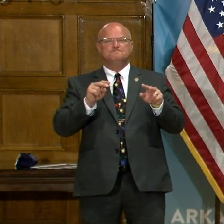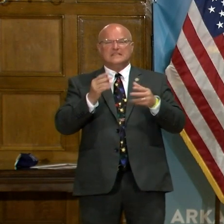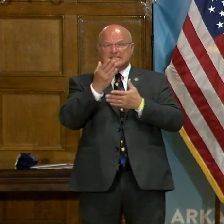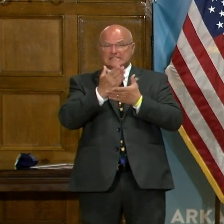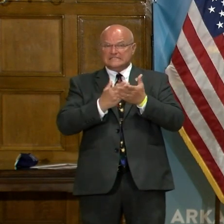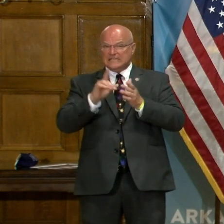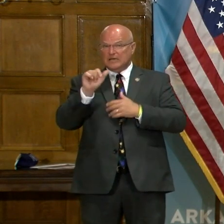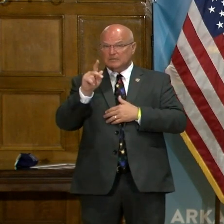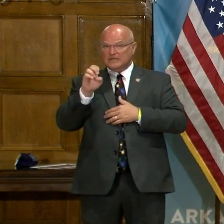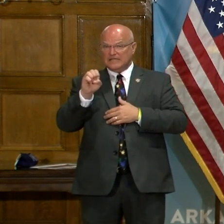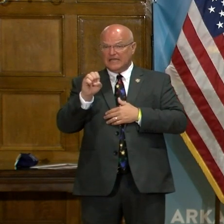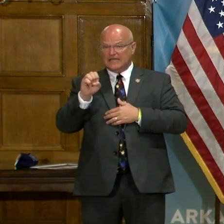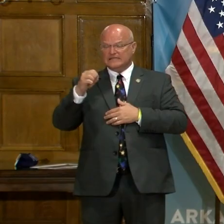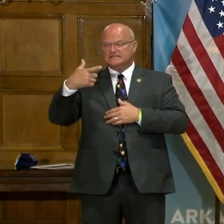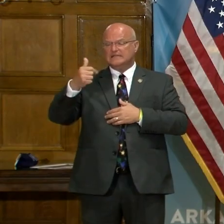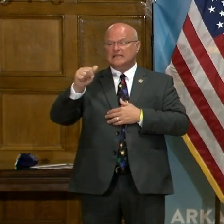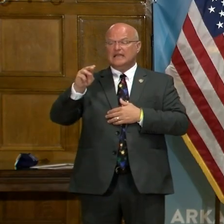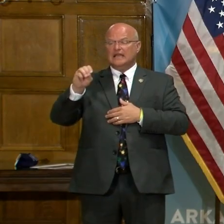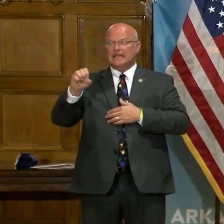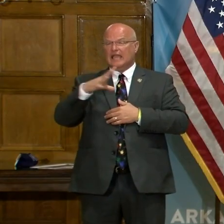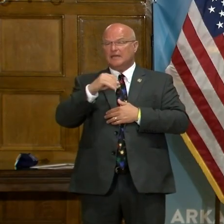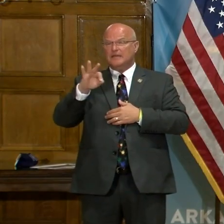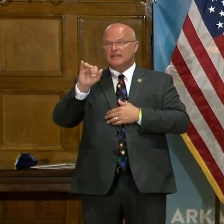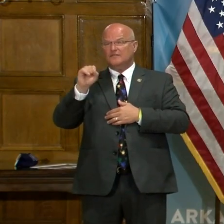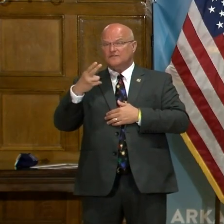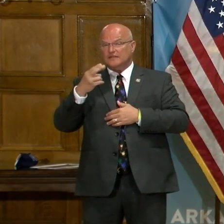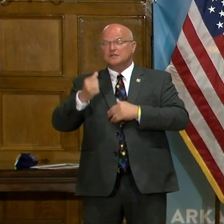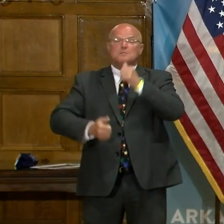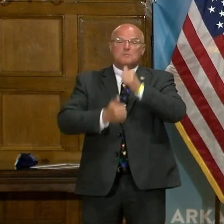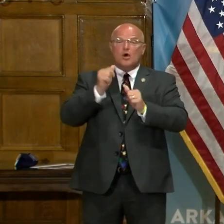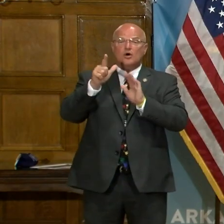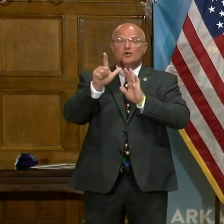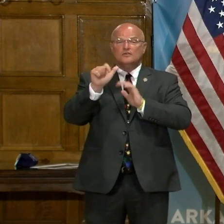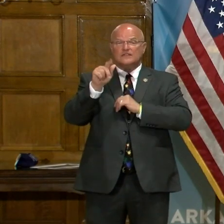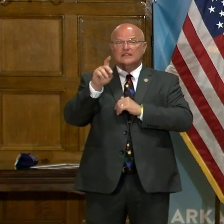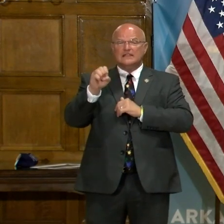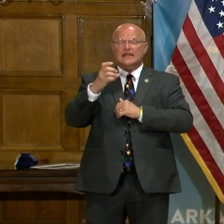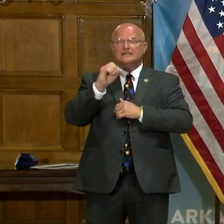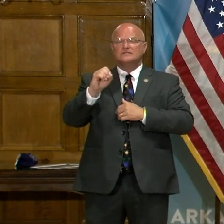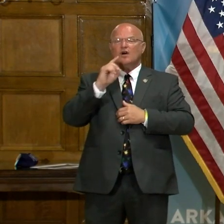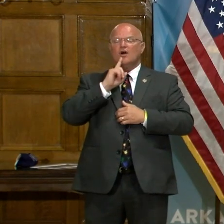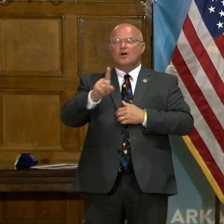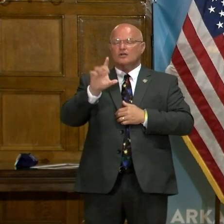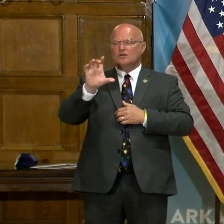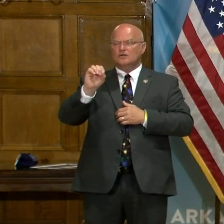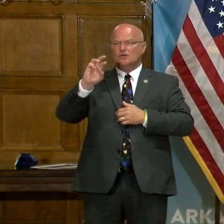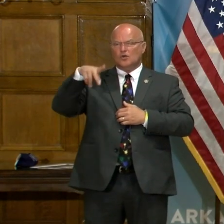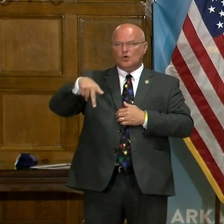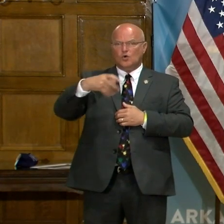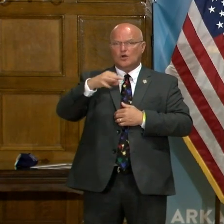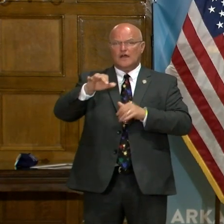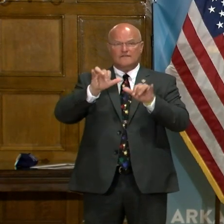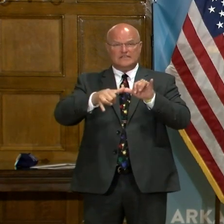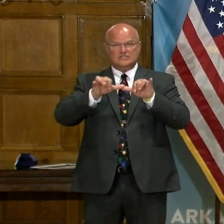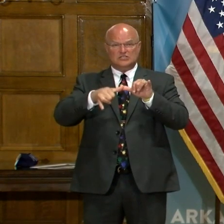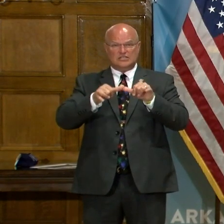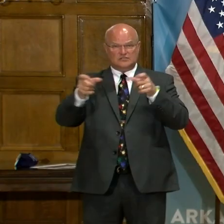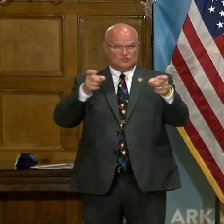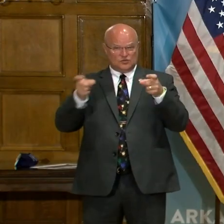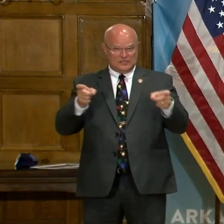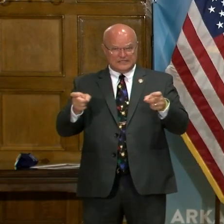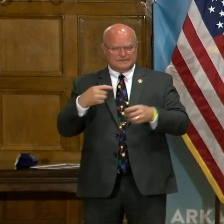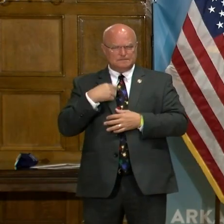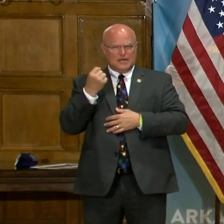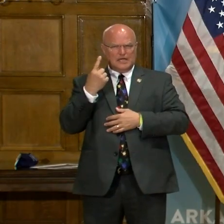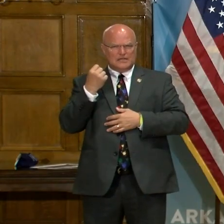there's some lakes that are game and fish jurisdiction. Most of the lakes in Arkansas are Corps of Engineer jurisdiction. And it's